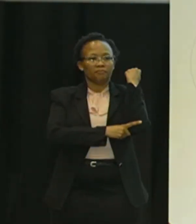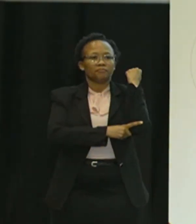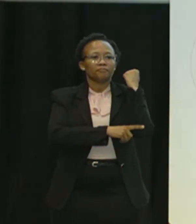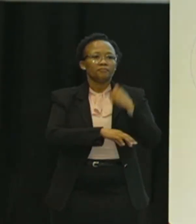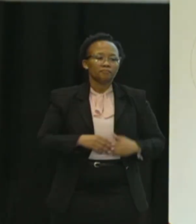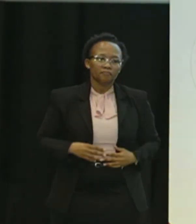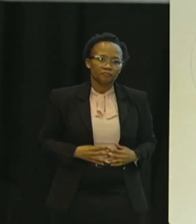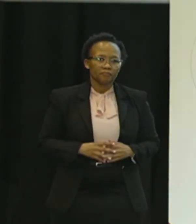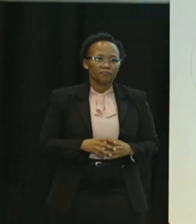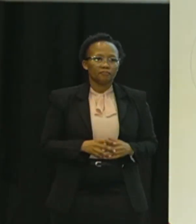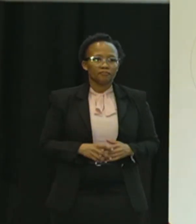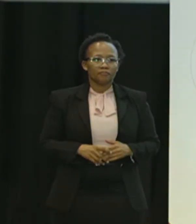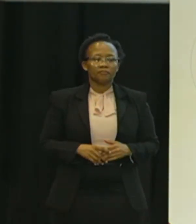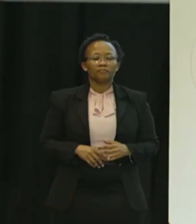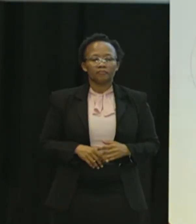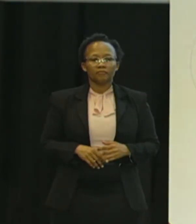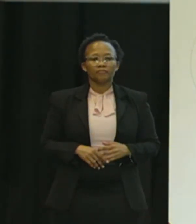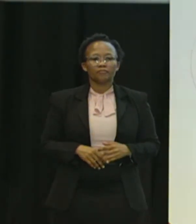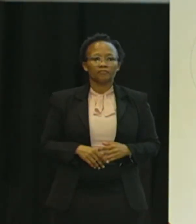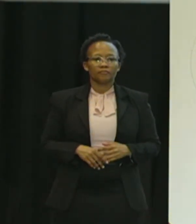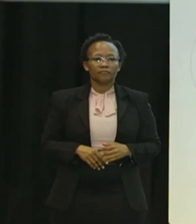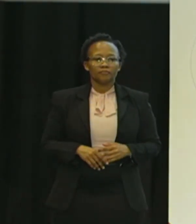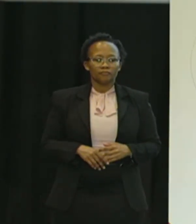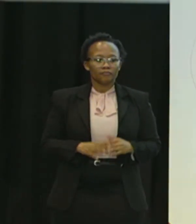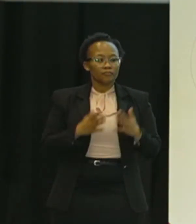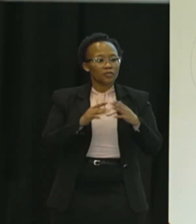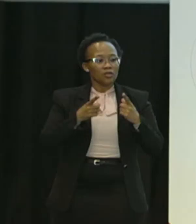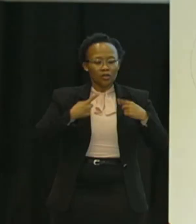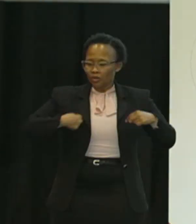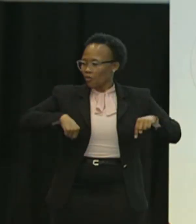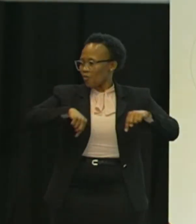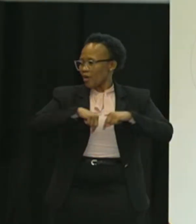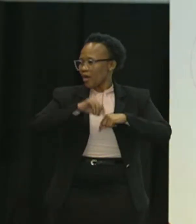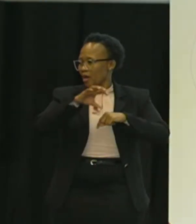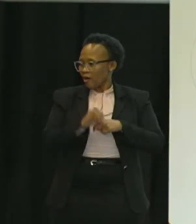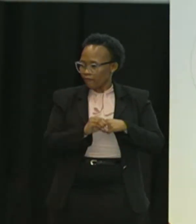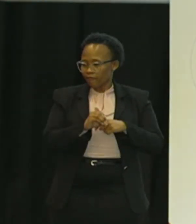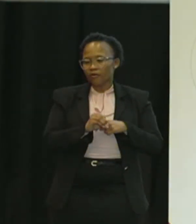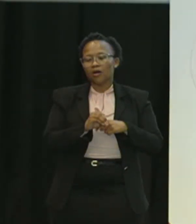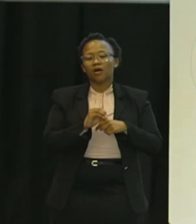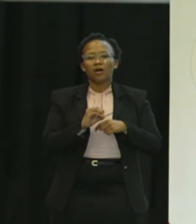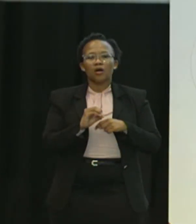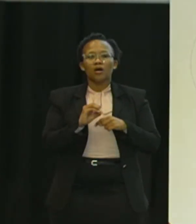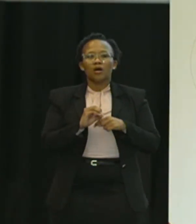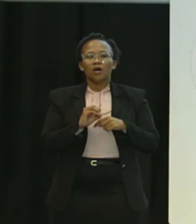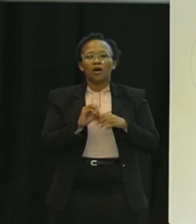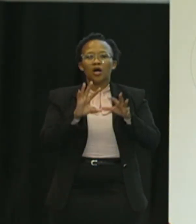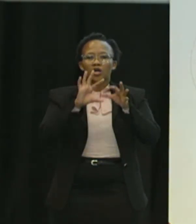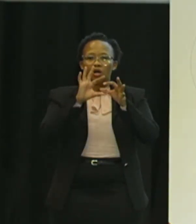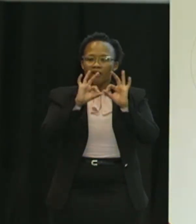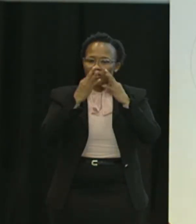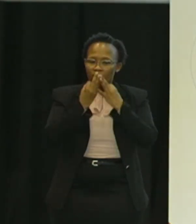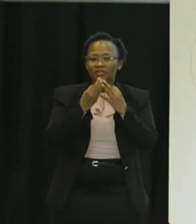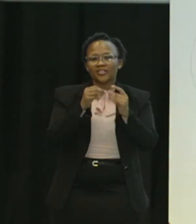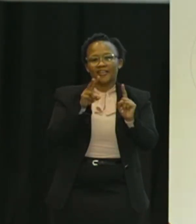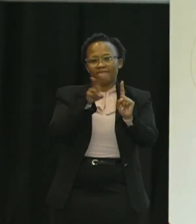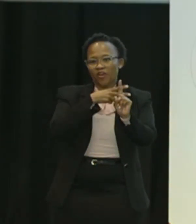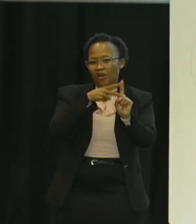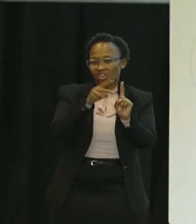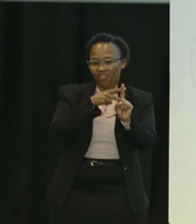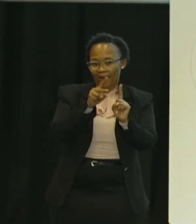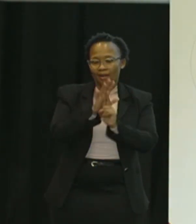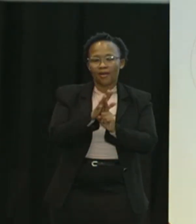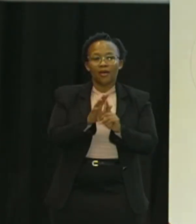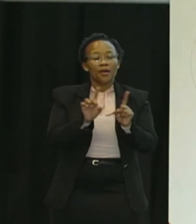the domestic funding issue. And we know South Africa has done so well in terms of financing its healthcare, but we'll